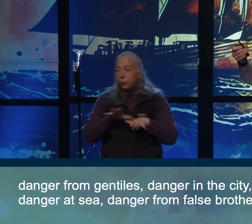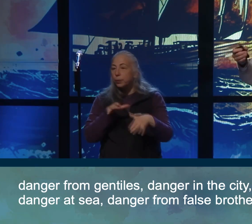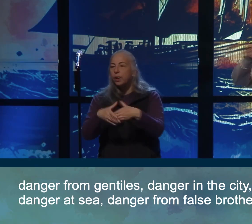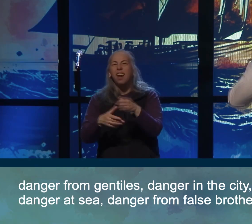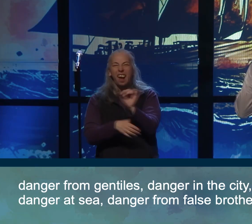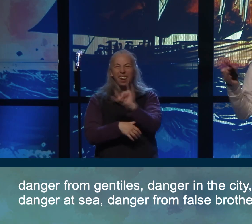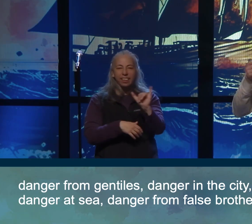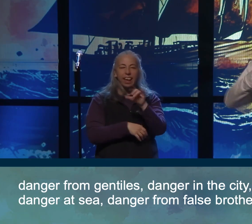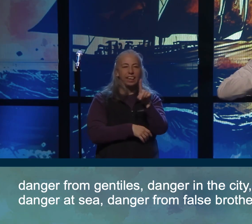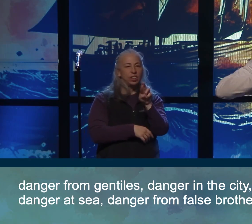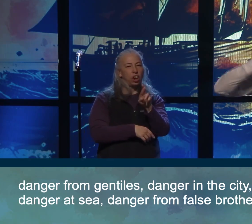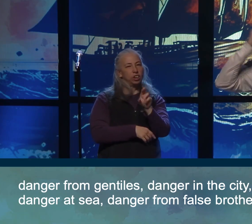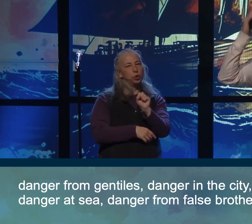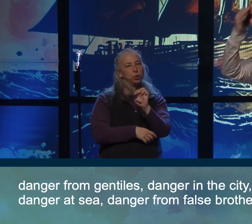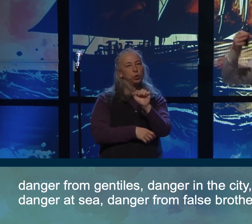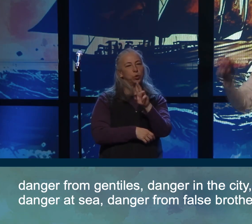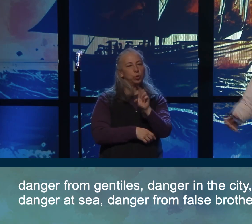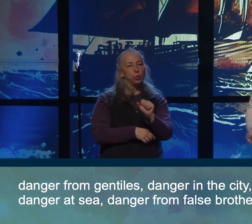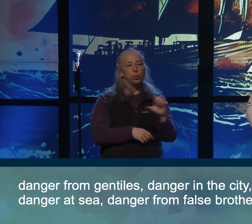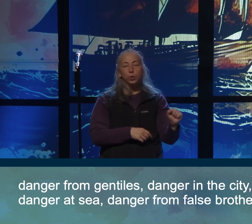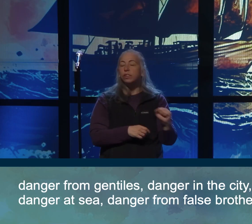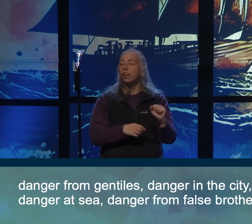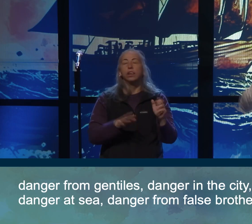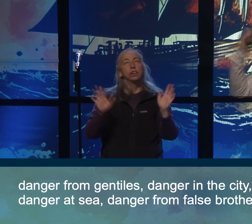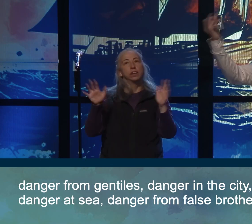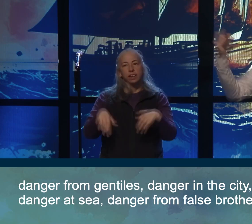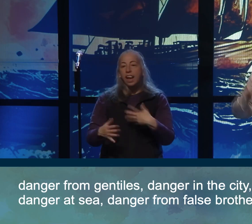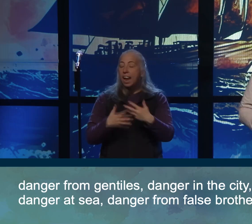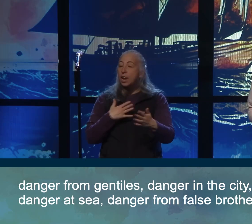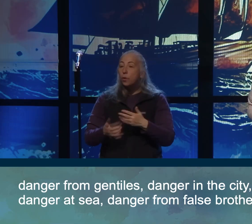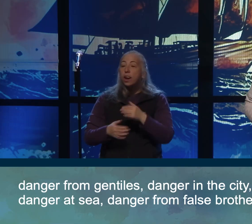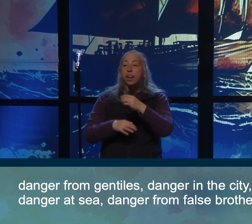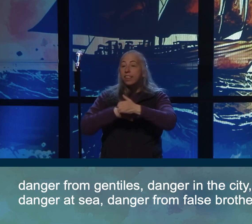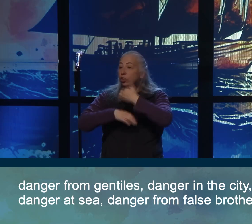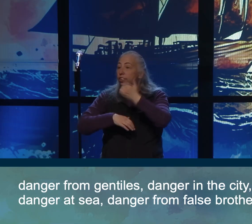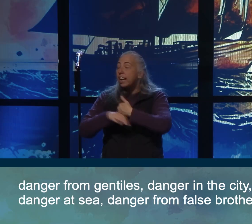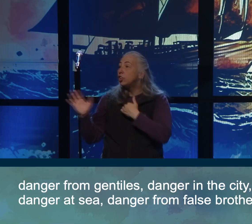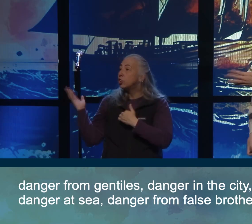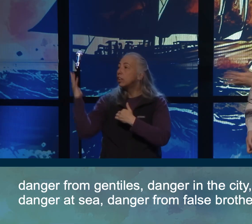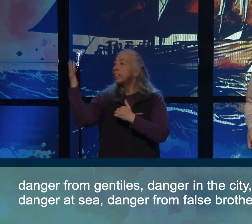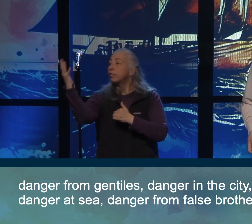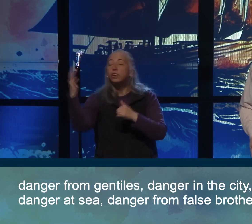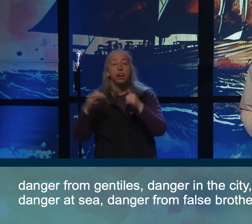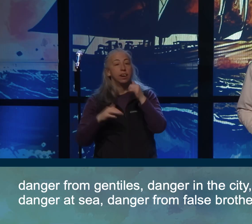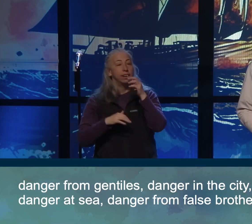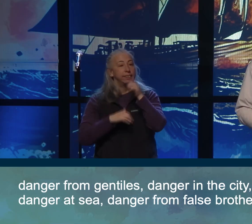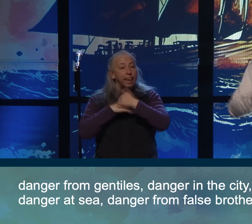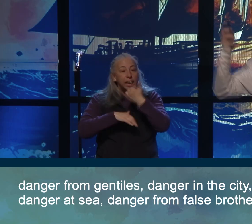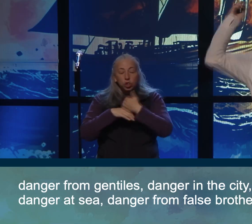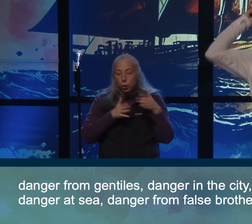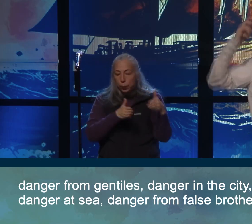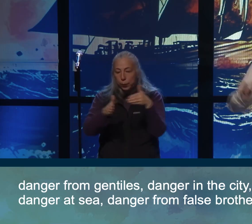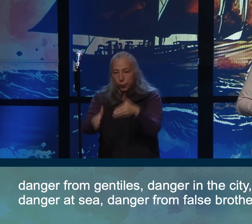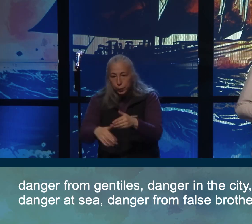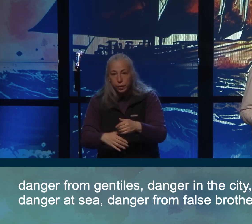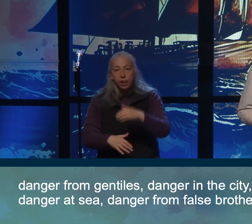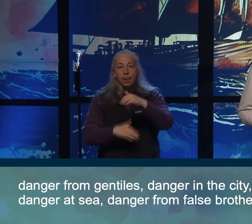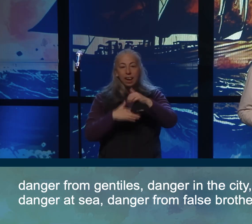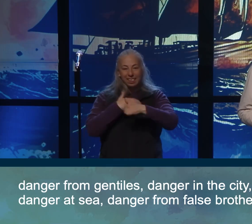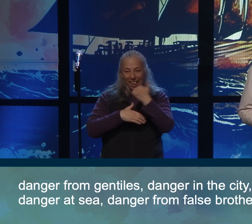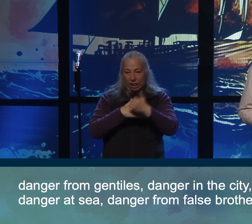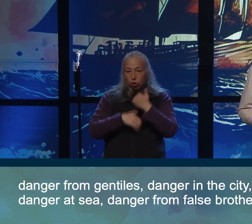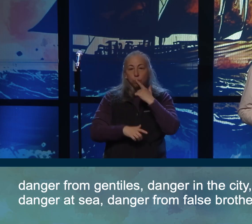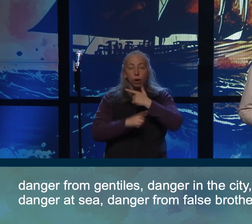green eggs, Sam, I am, right? I had danger everywhere, in the wilderness, danger at sea, danger from false brothers and sisters. Not even the sisters loved